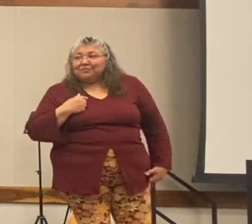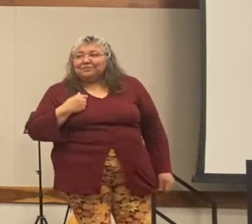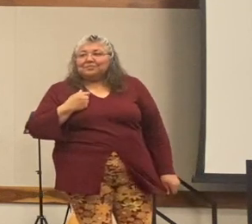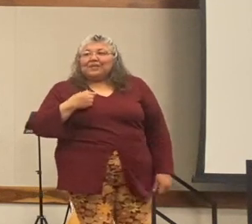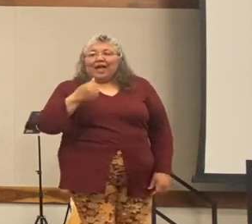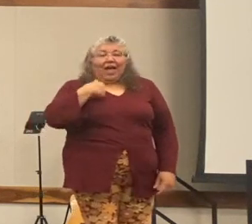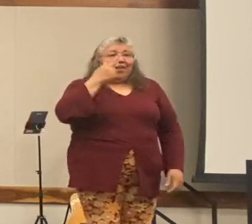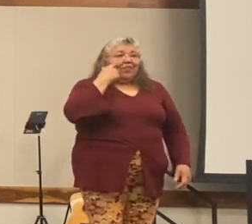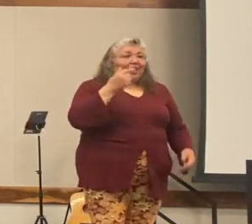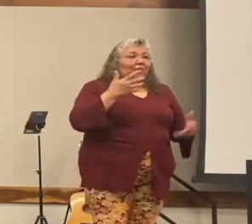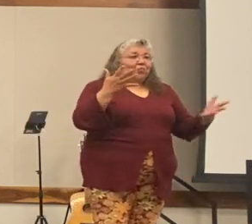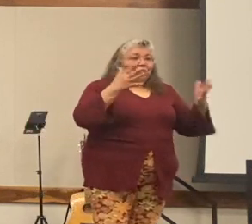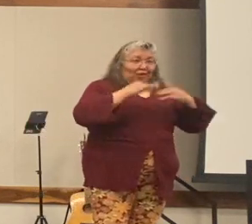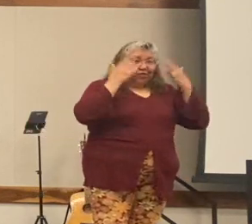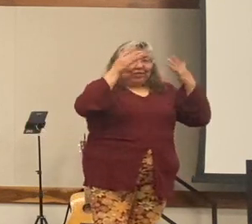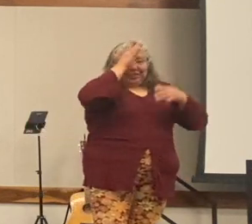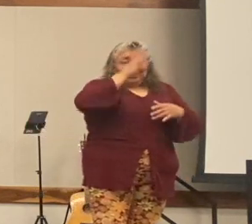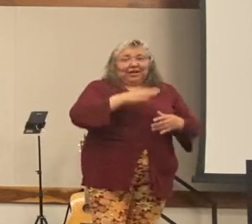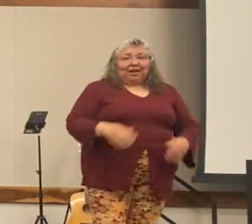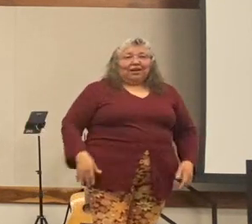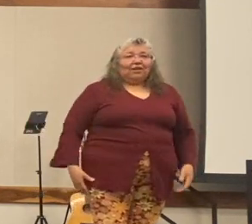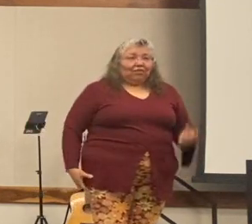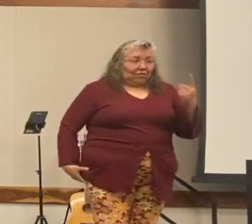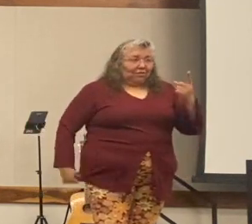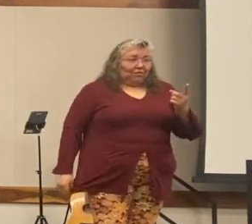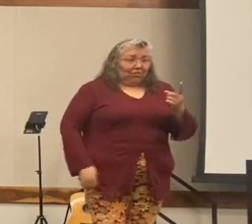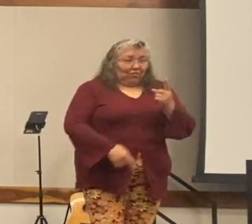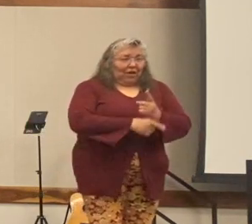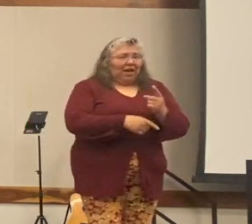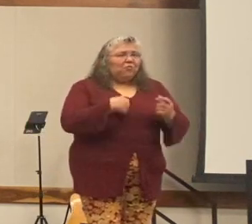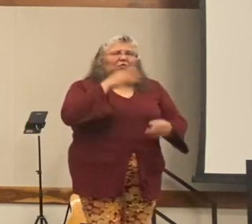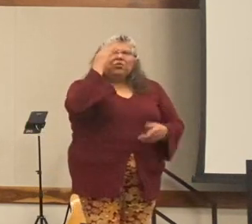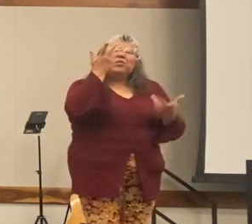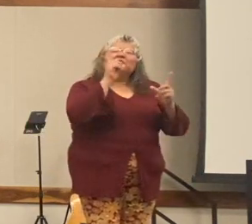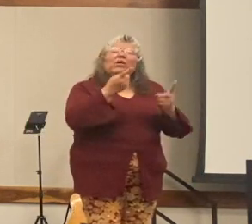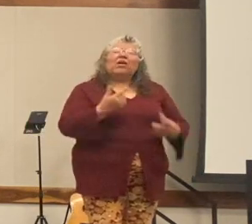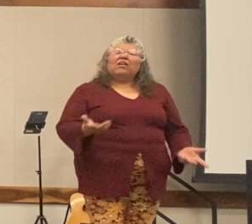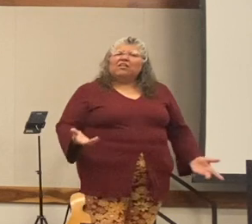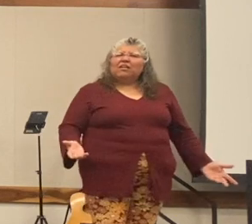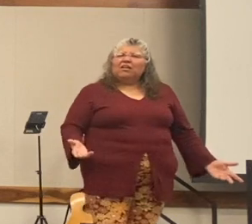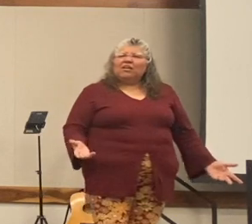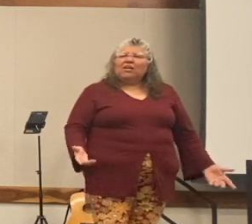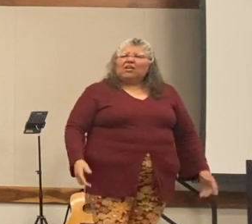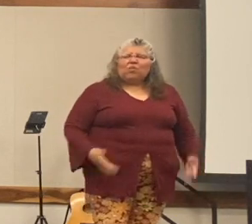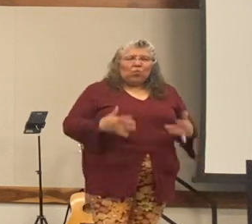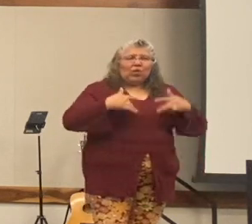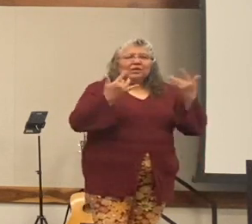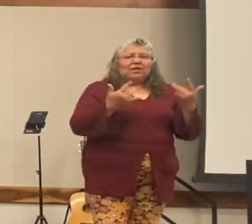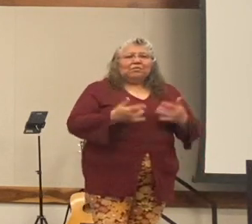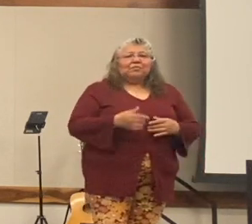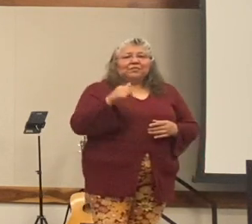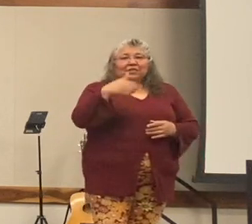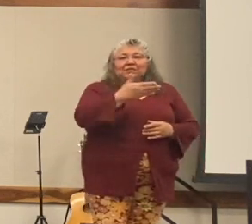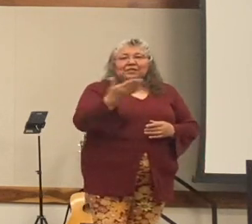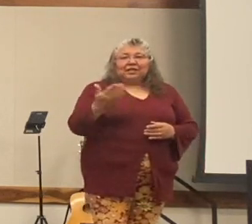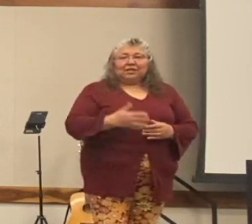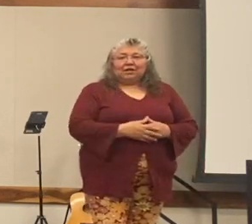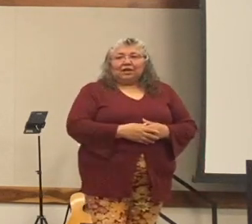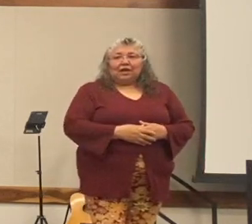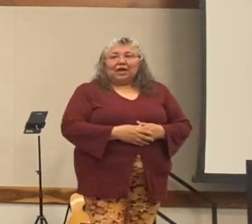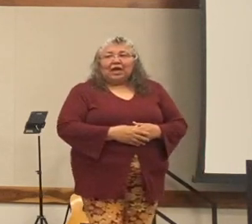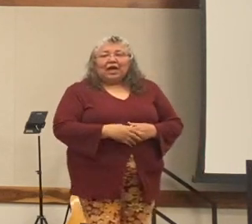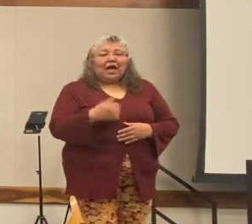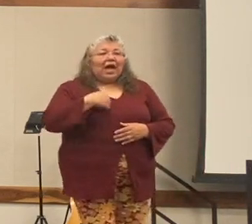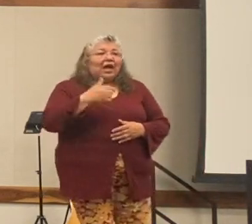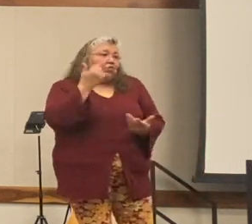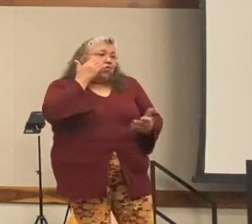I think that I'm a pretty friendly guy, right? So I'm wondering what's going on here. What's up? But here's the thing. I do